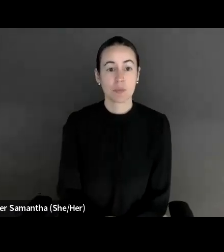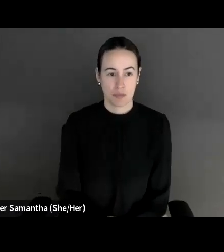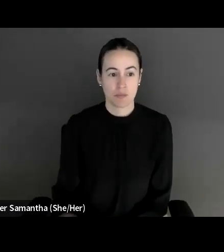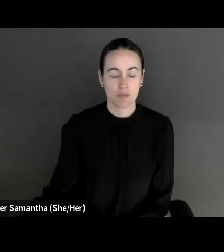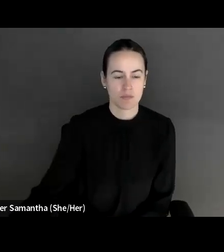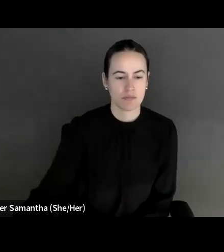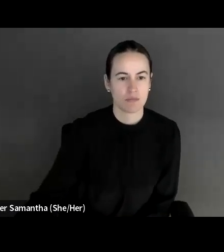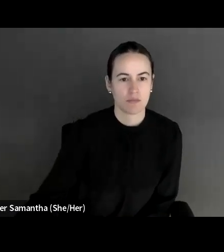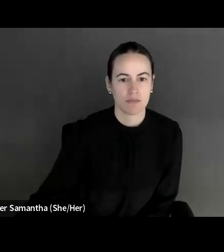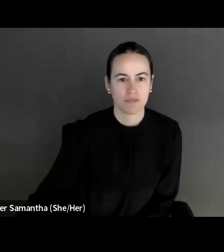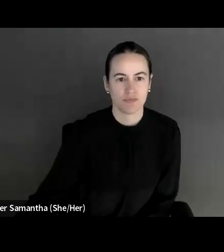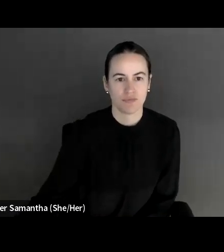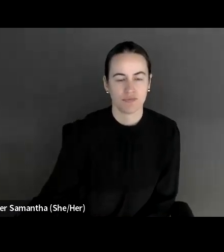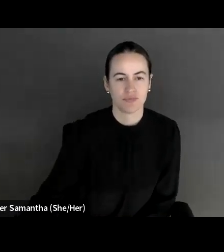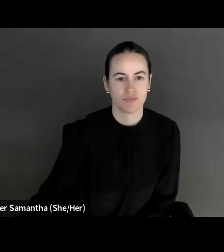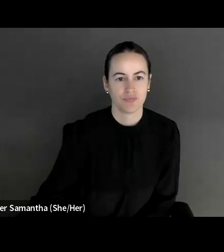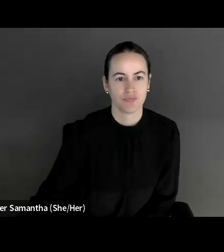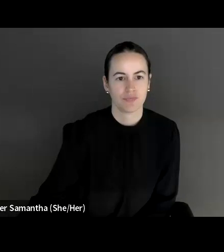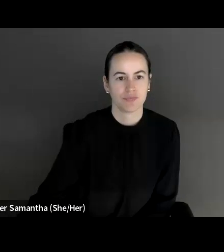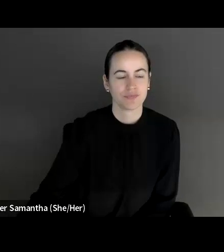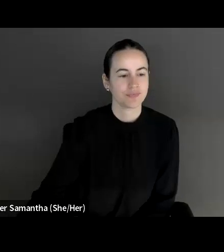could I also add to this response?